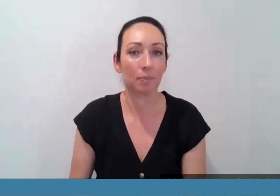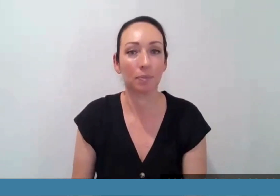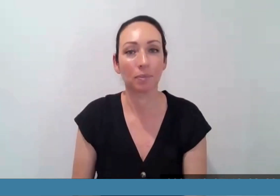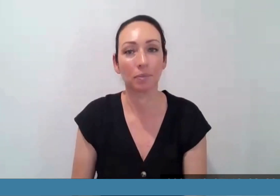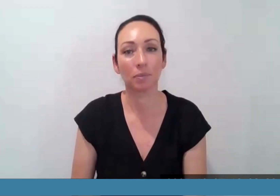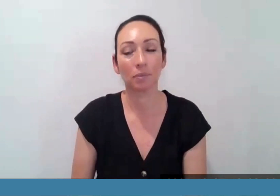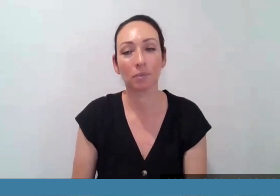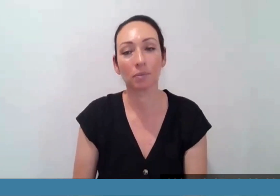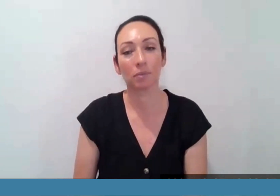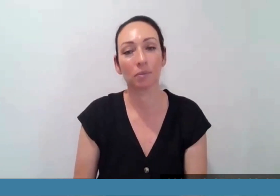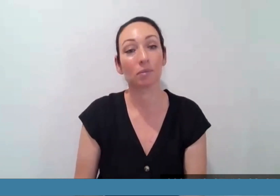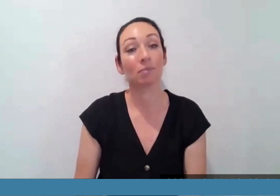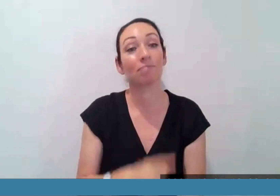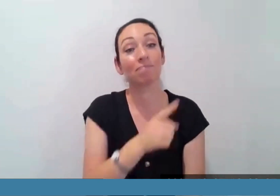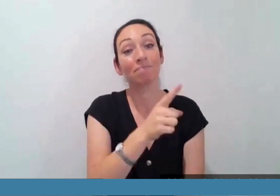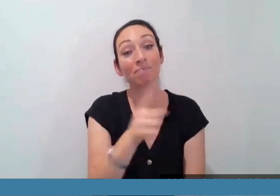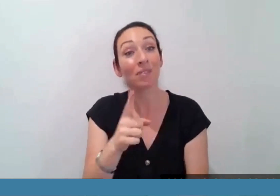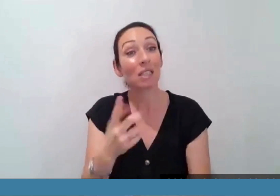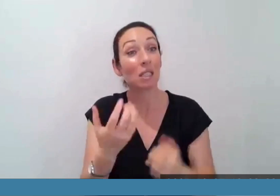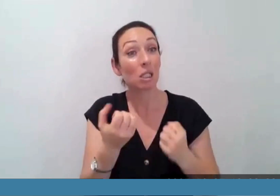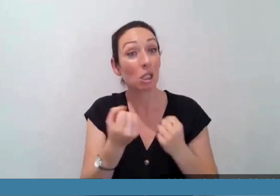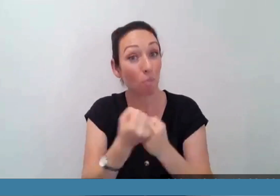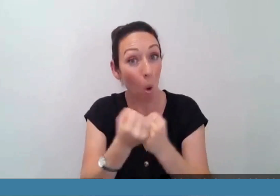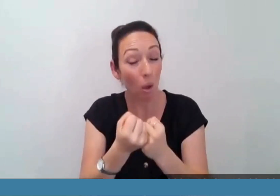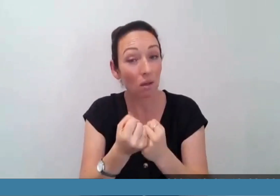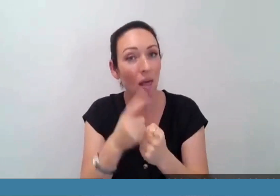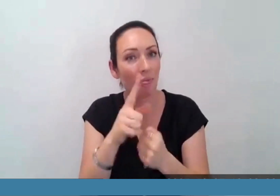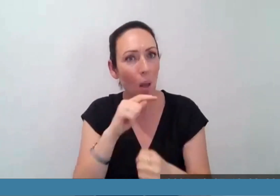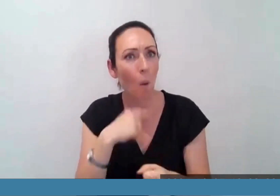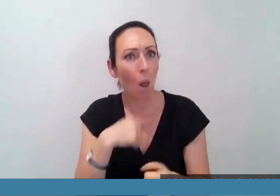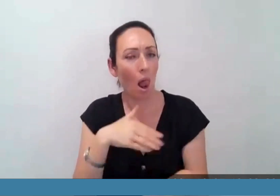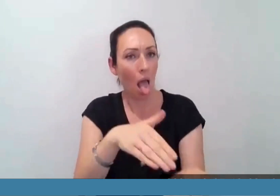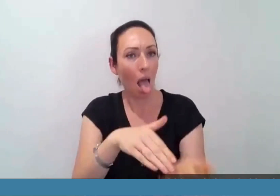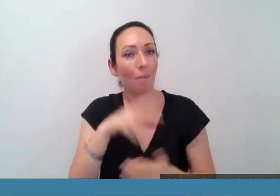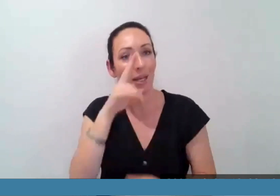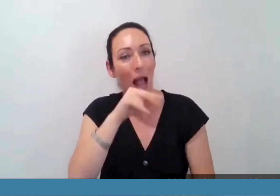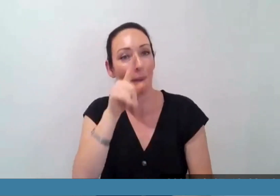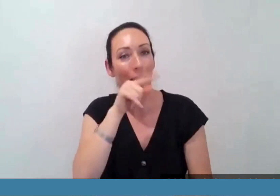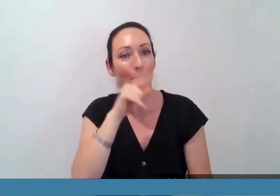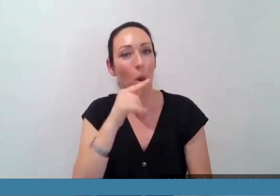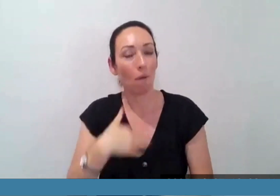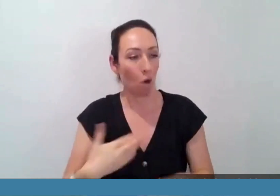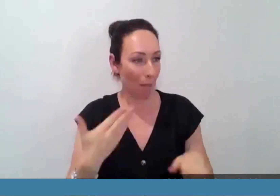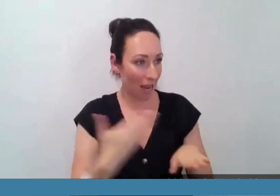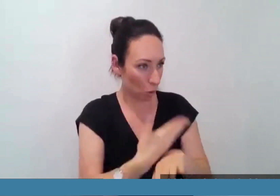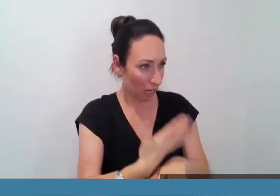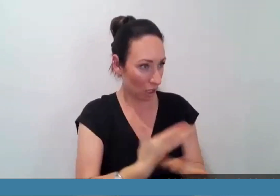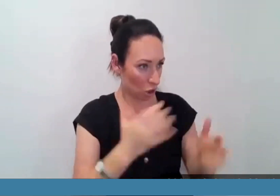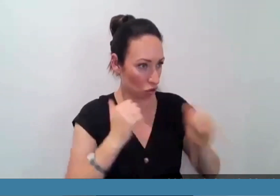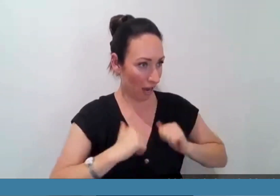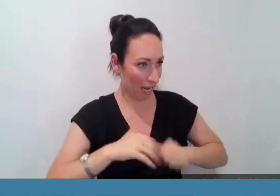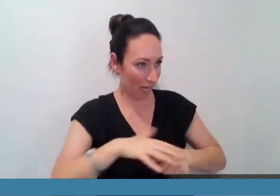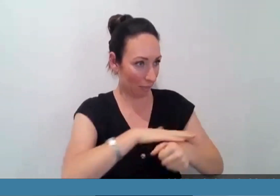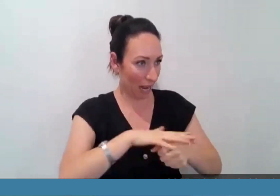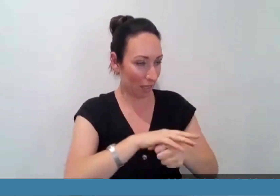These supports help young people move from education or training into work. They offer career